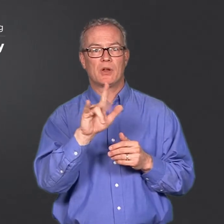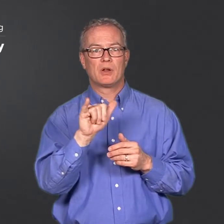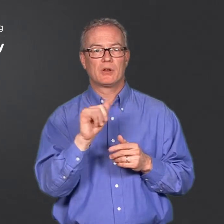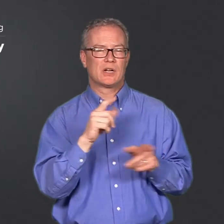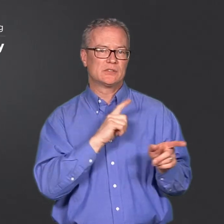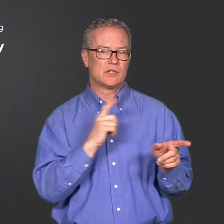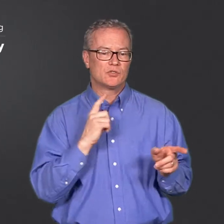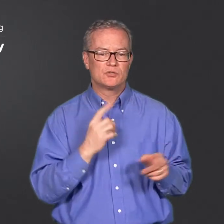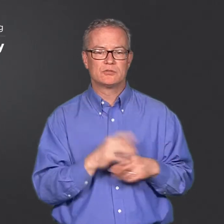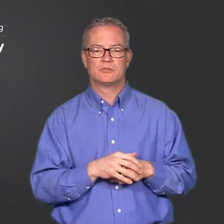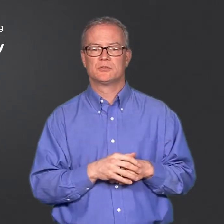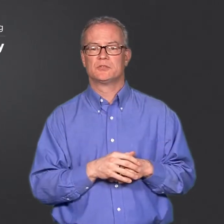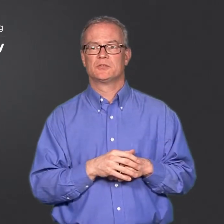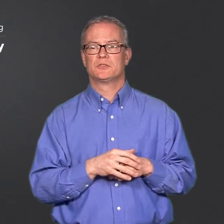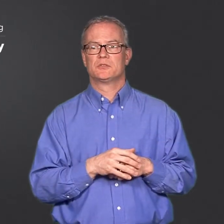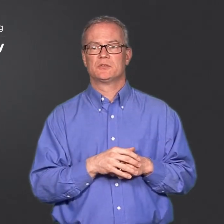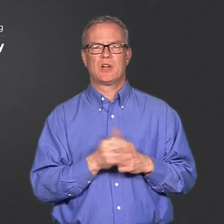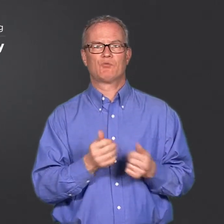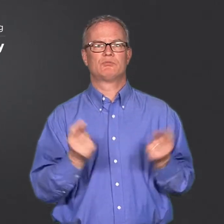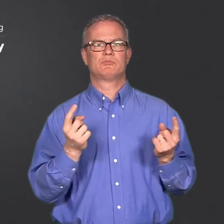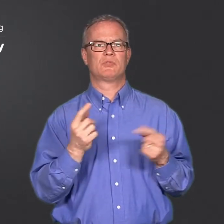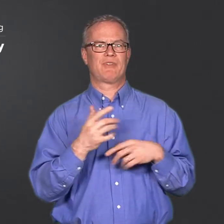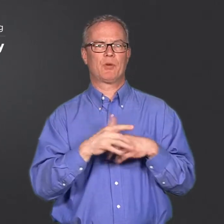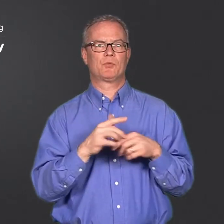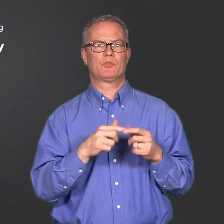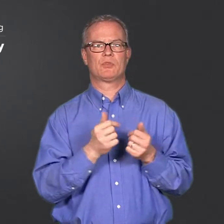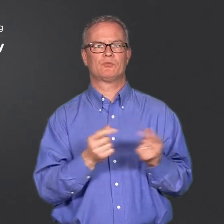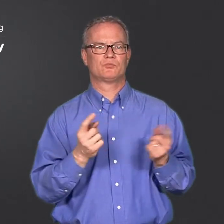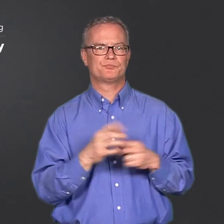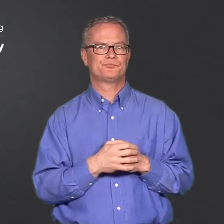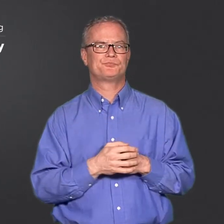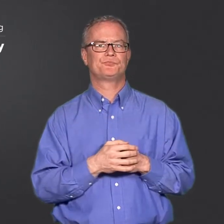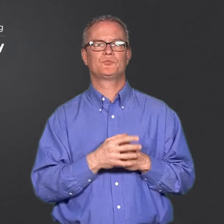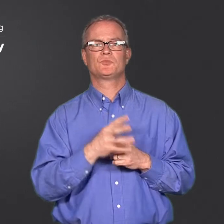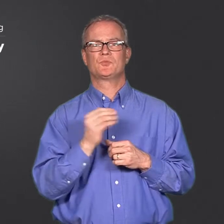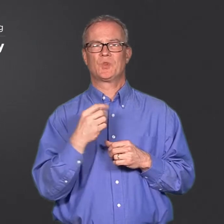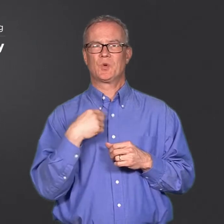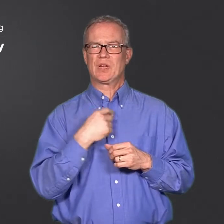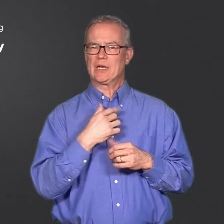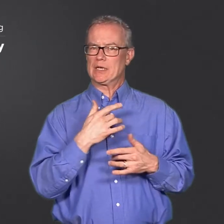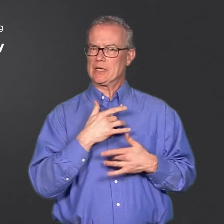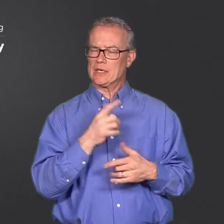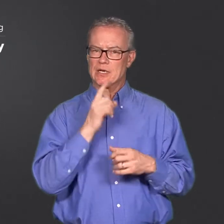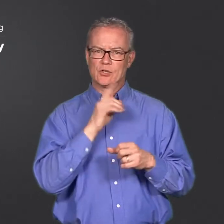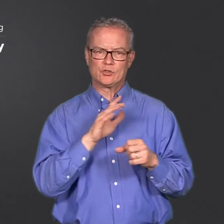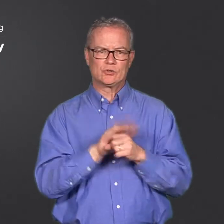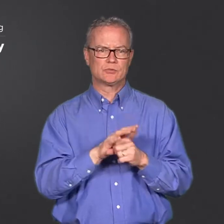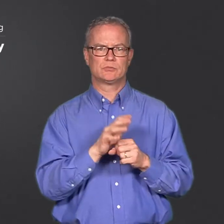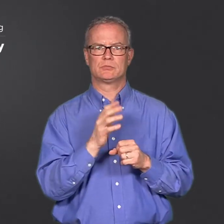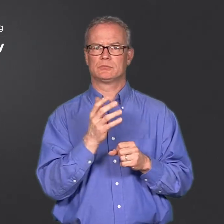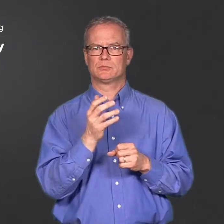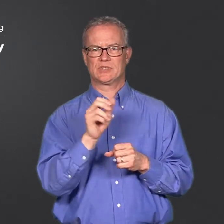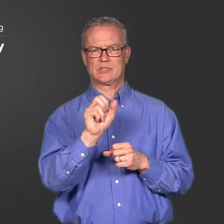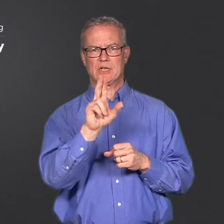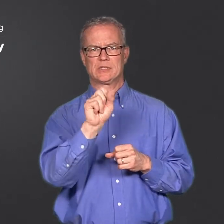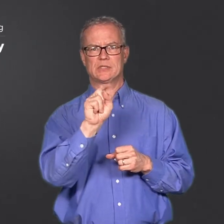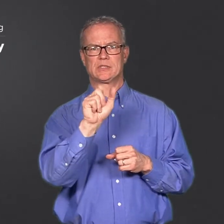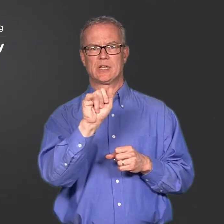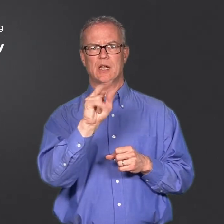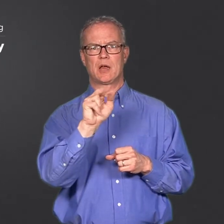and with the General Assembly, that is the legislature. The information is disseminated to everyone.